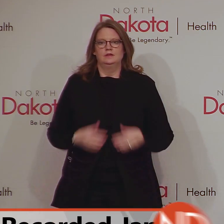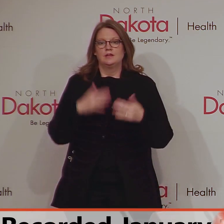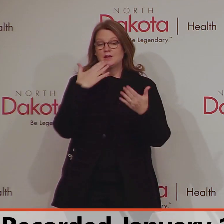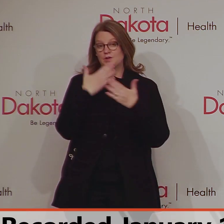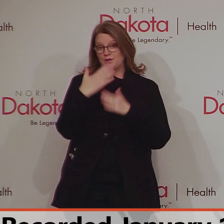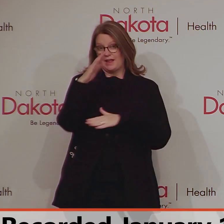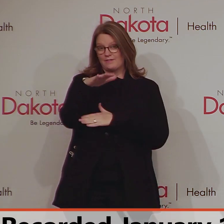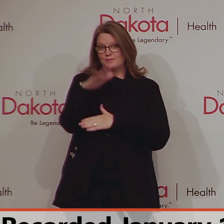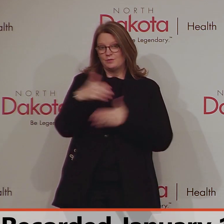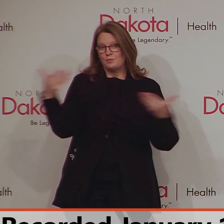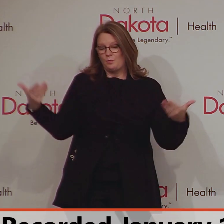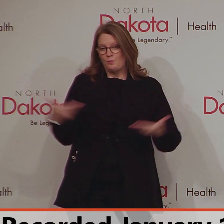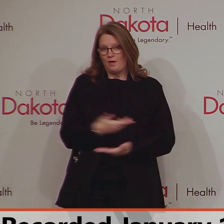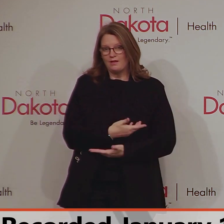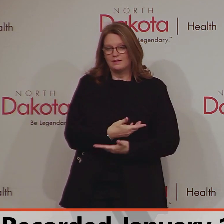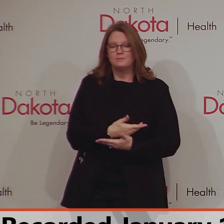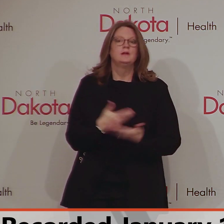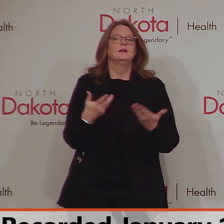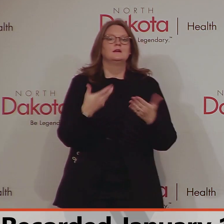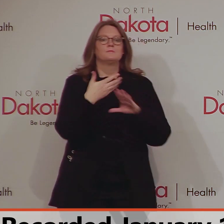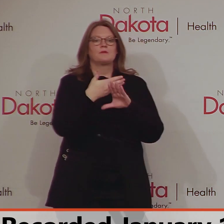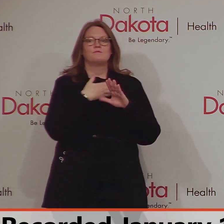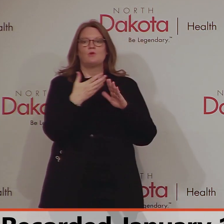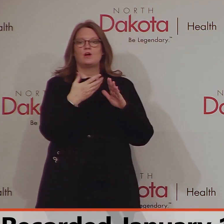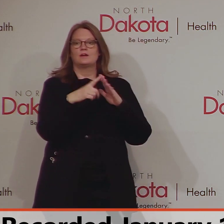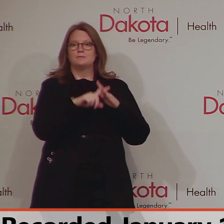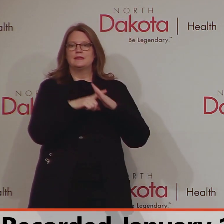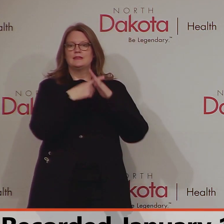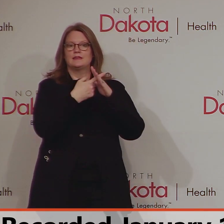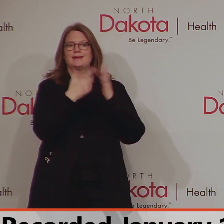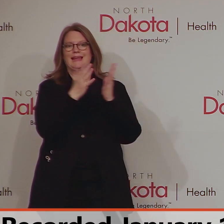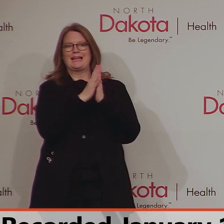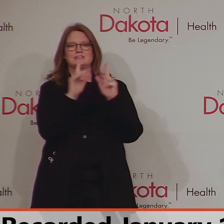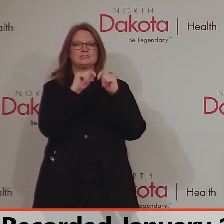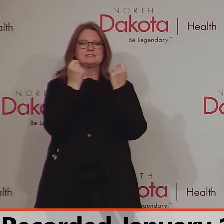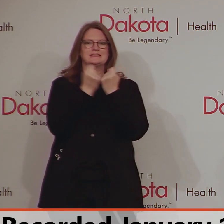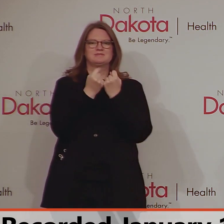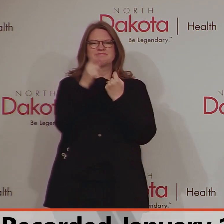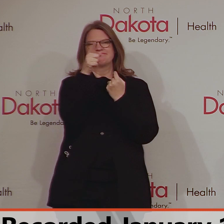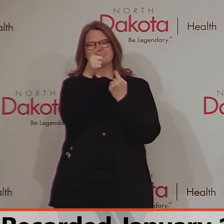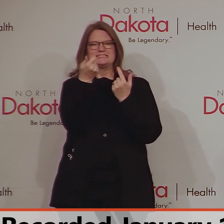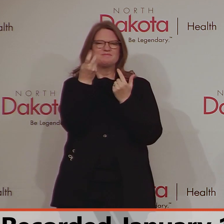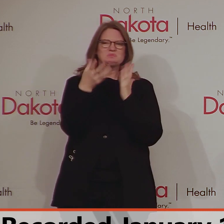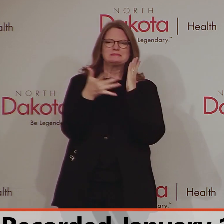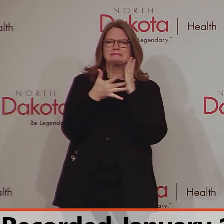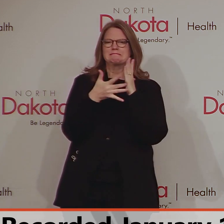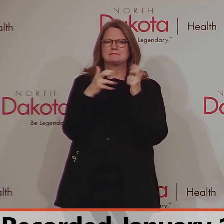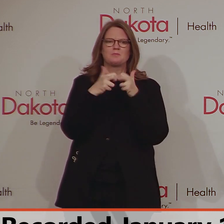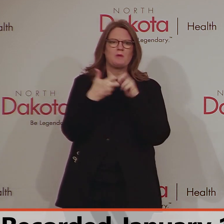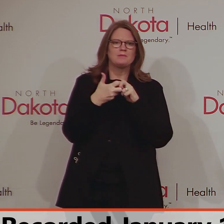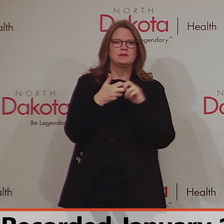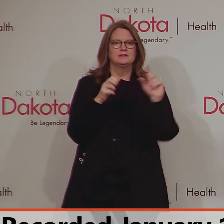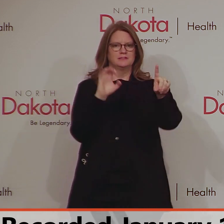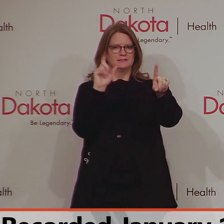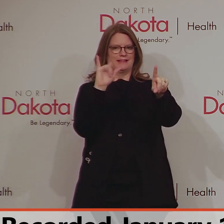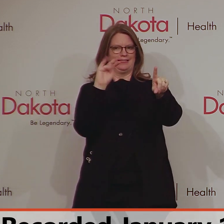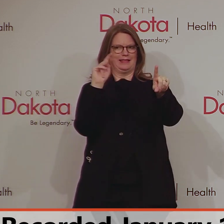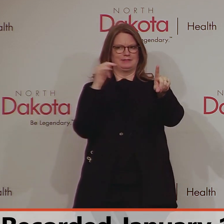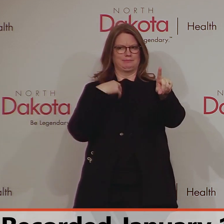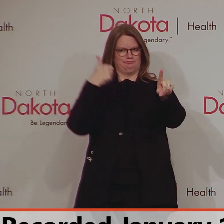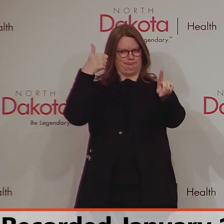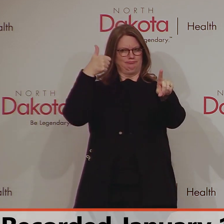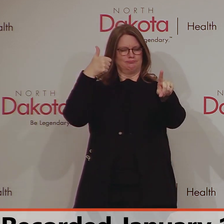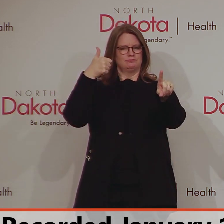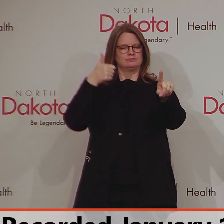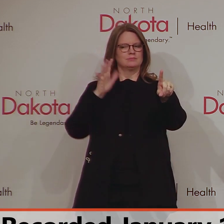Good afternoon. Welcome to the press briefing. Before again, I just want to ask our team, I know we were having a few technical difficulties. Clint's giving me 2 thumbs up,